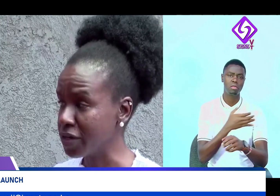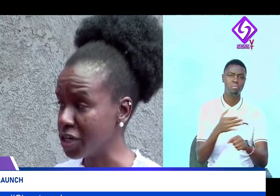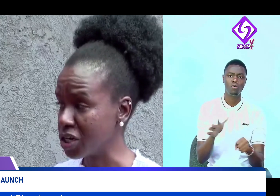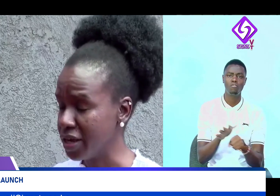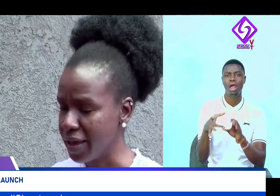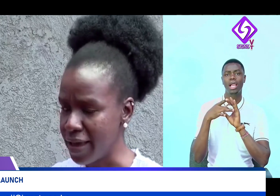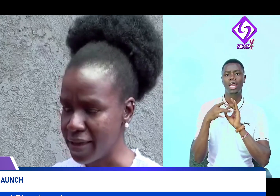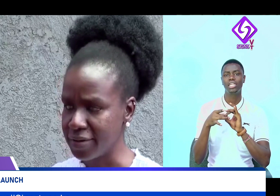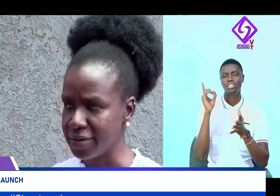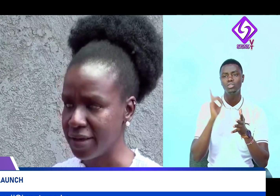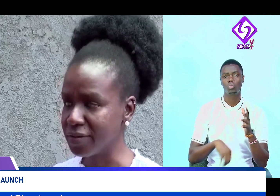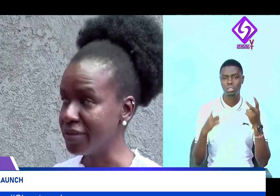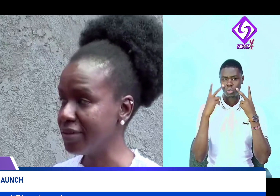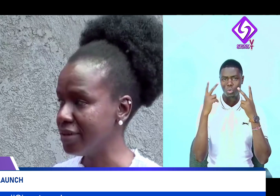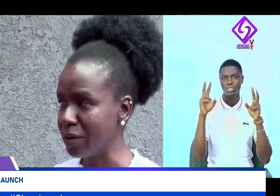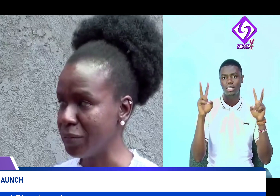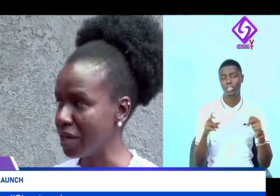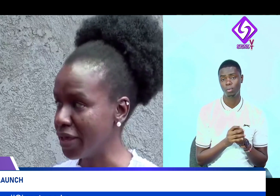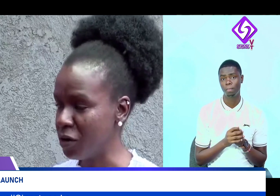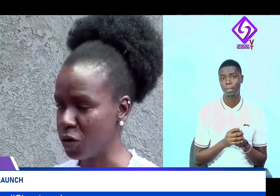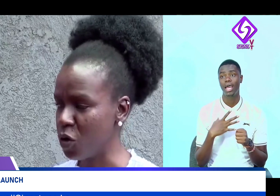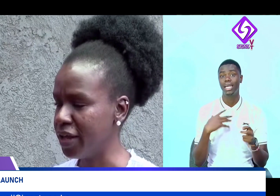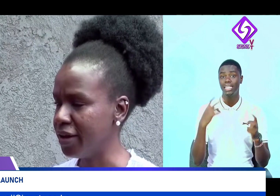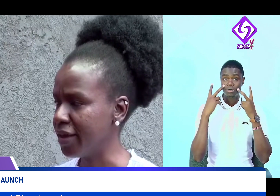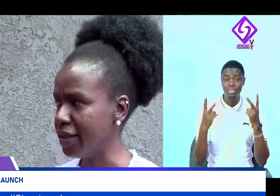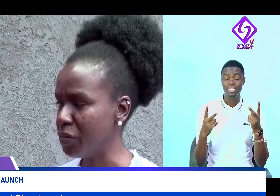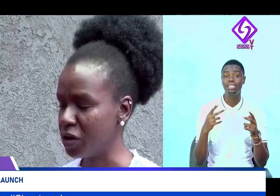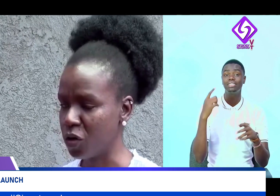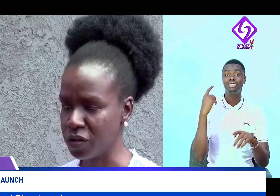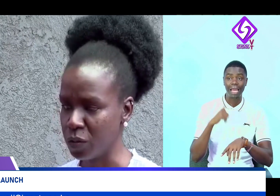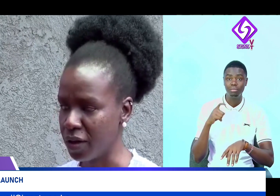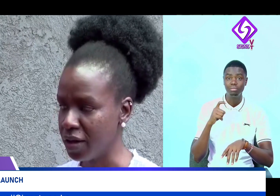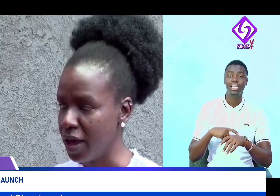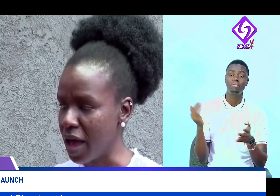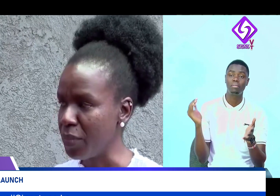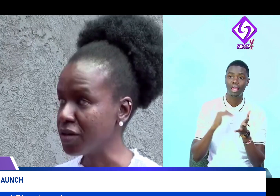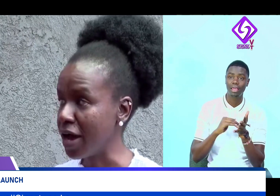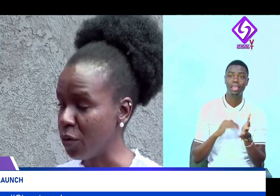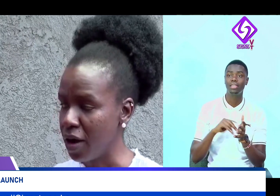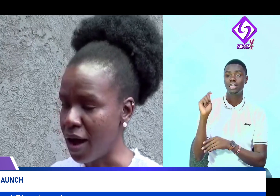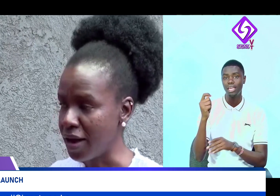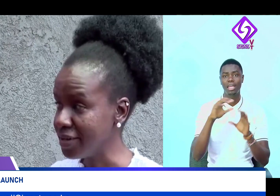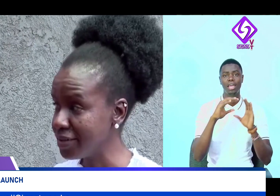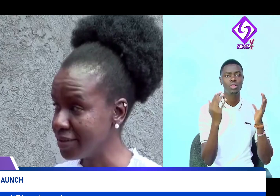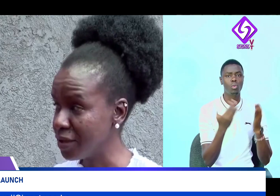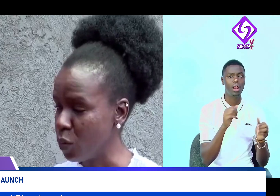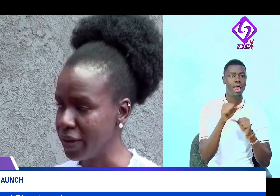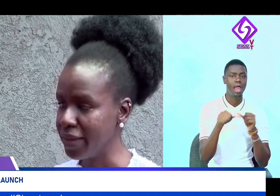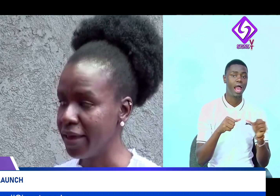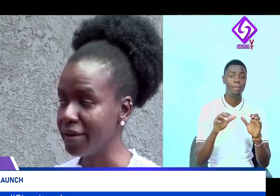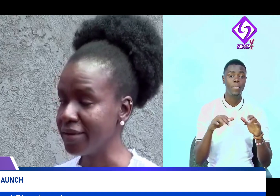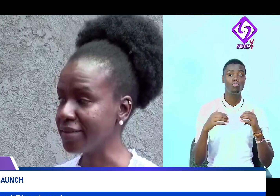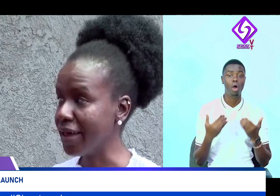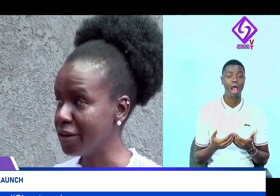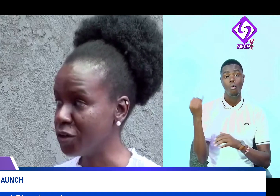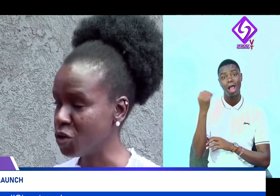a nation. And it's been seen time and time again, not only in Kenya, but across the world, about how artists, when they decide